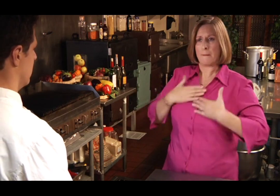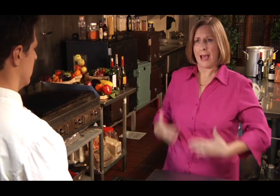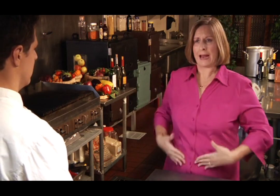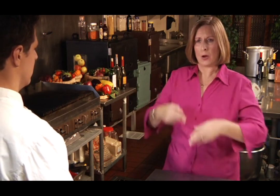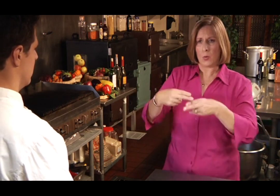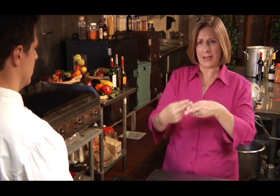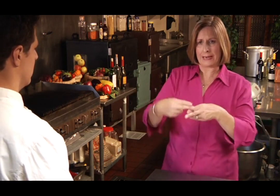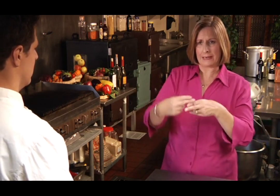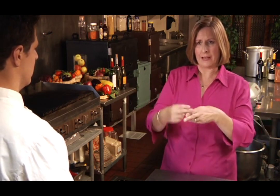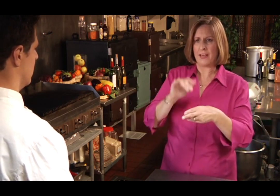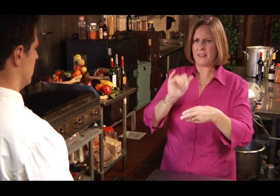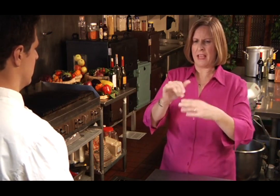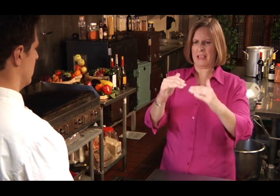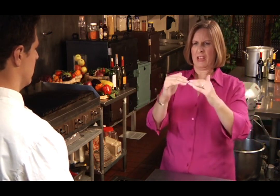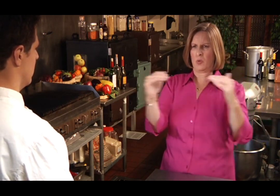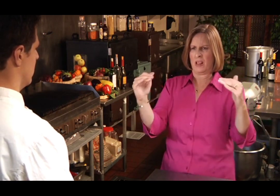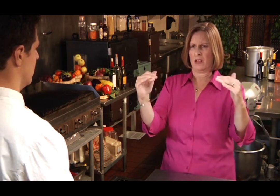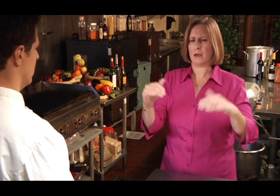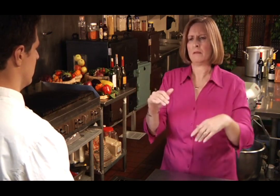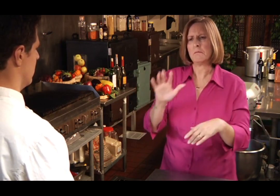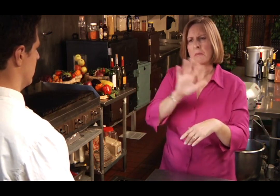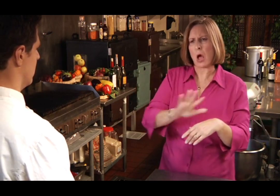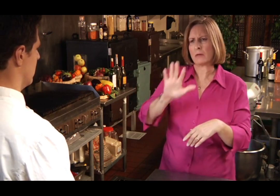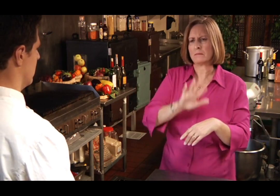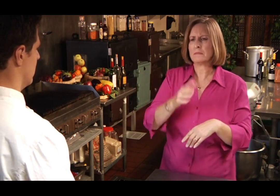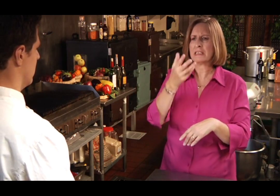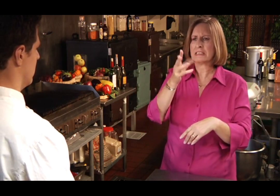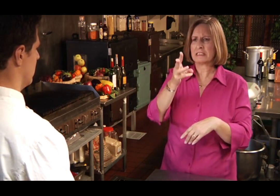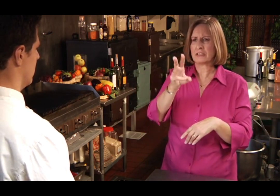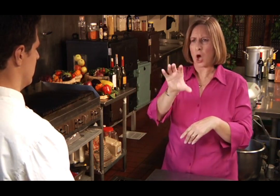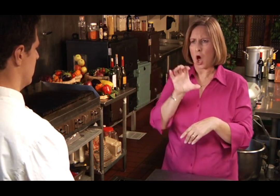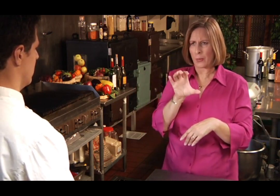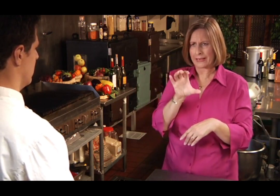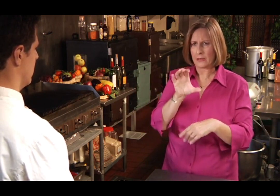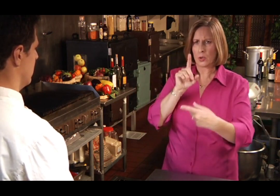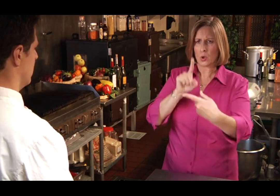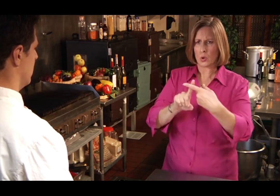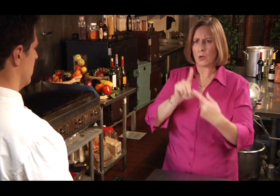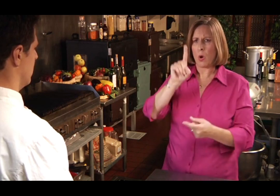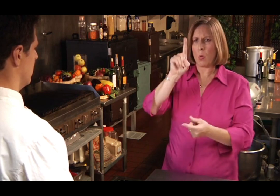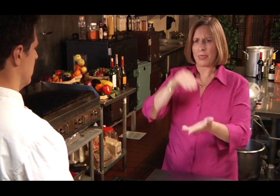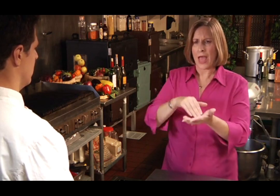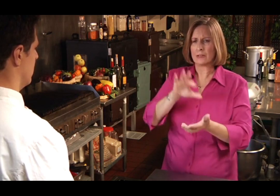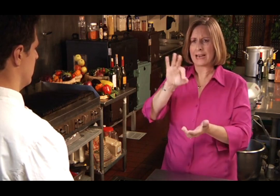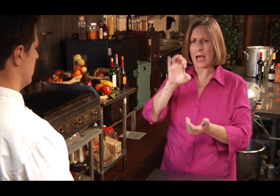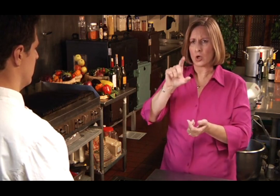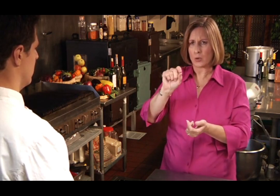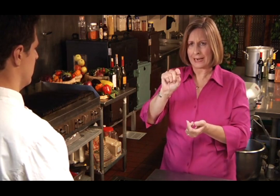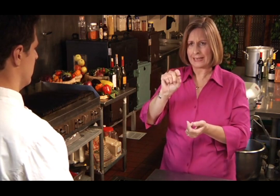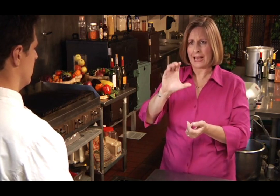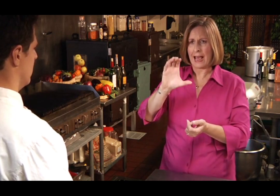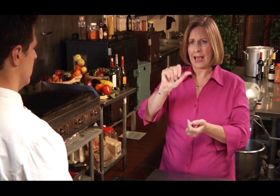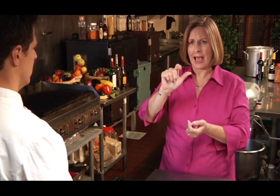According to her body weight, that would equate to 1,600 to 1,920 calories per day.